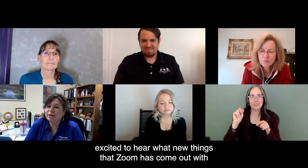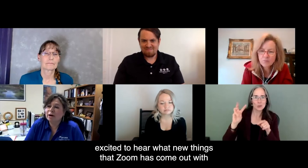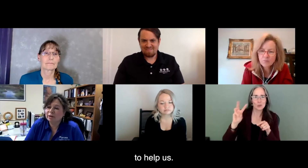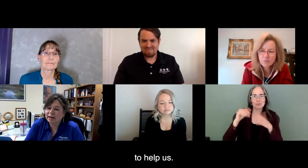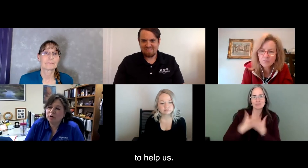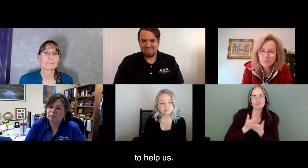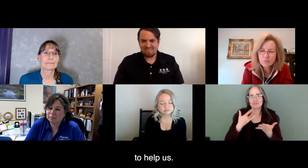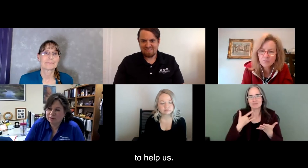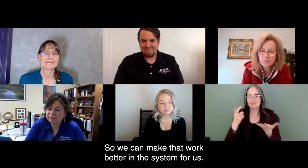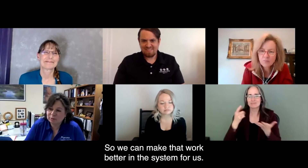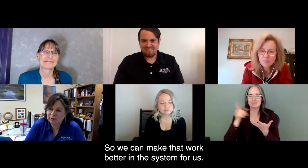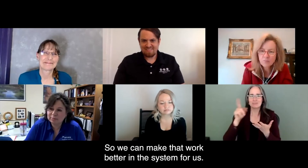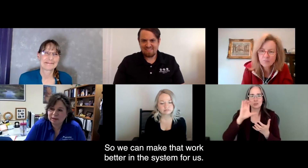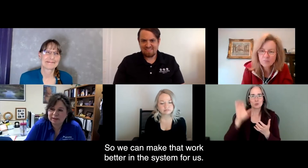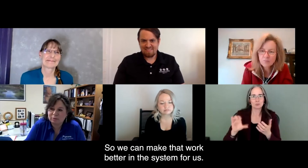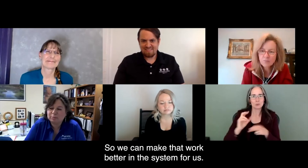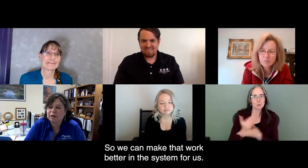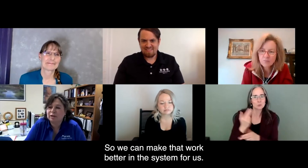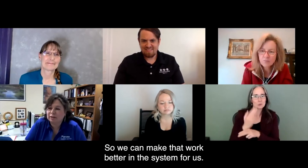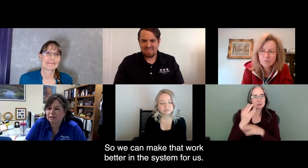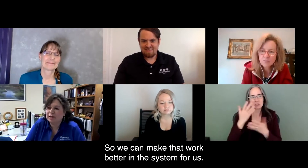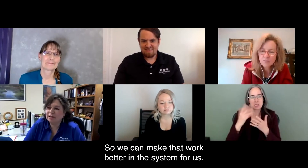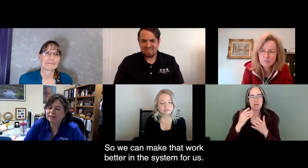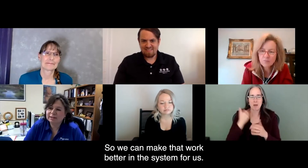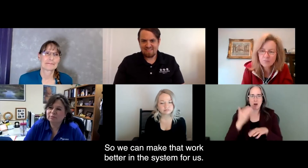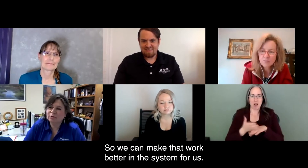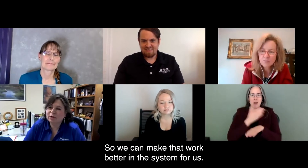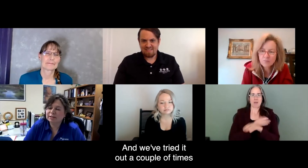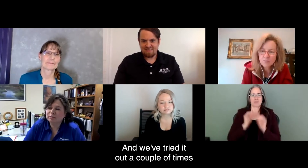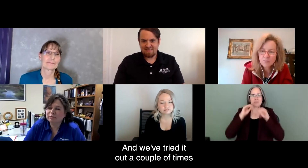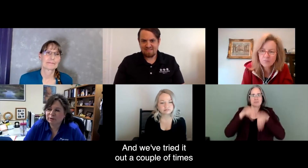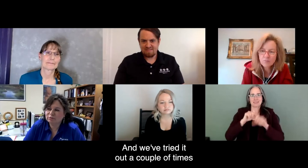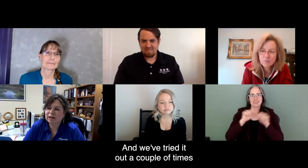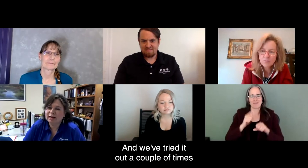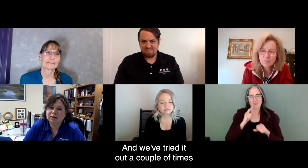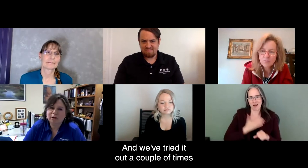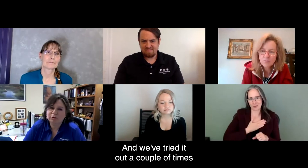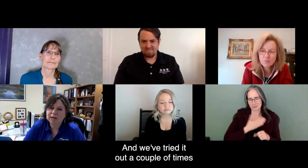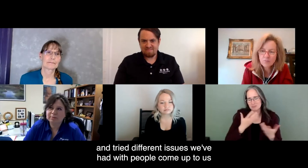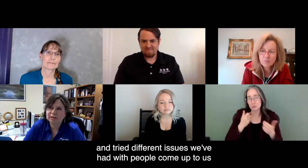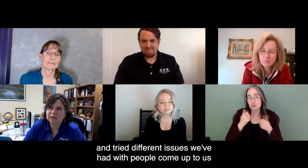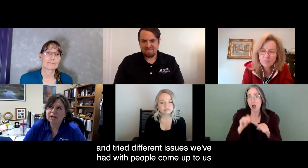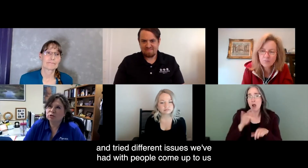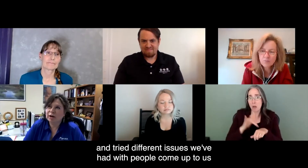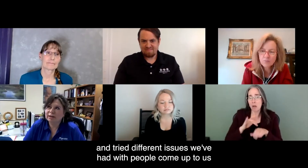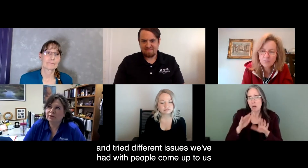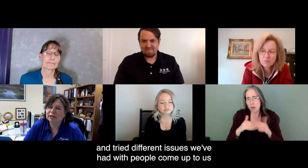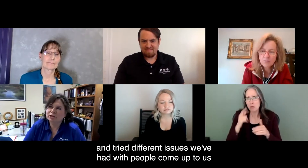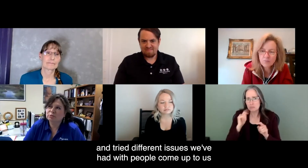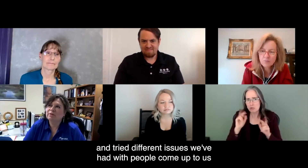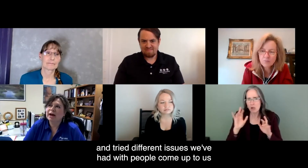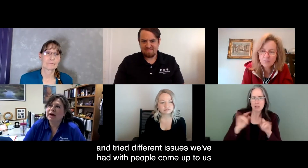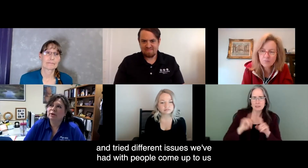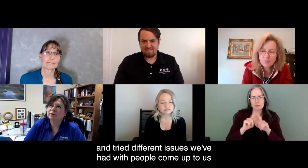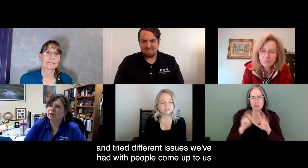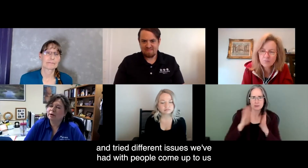come out with to help us so we can make that work better in the system for us. And we've tried it out a couple times and tried different issues